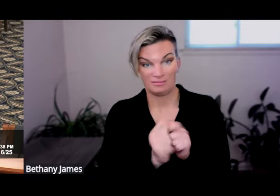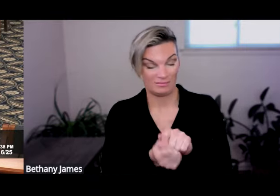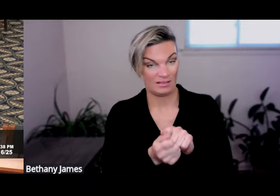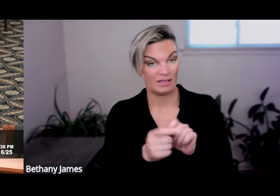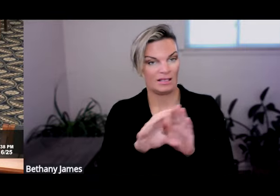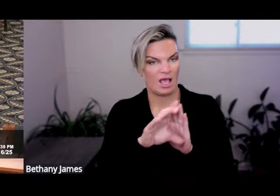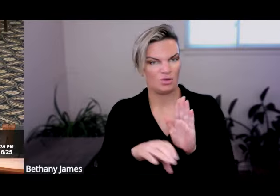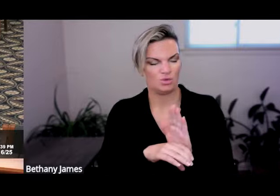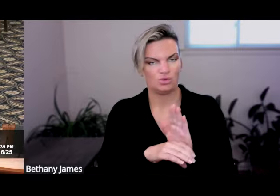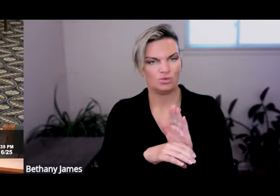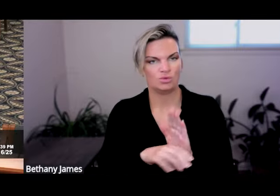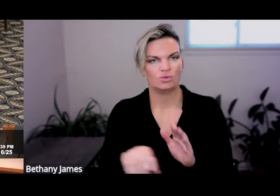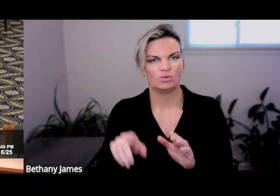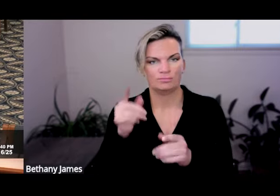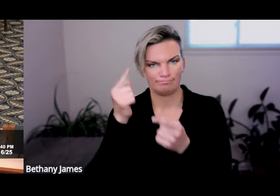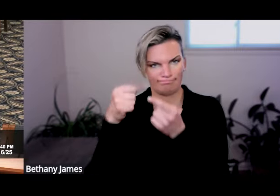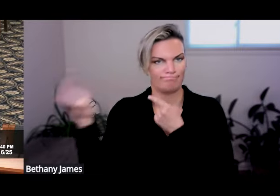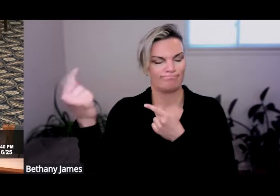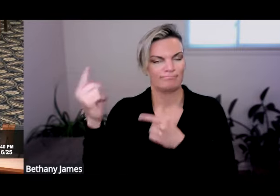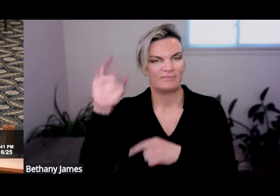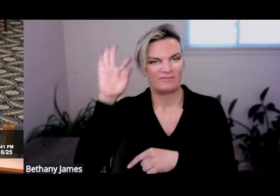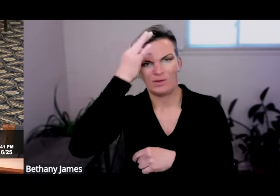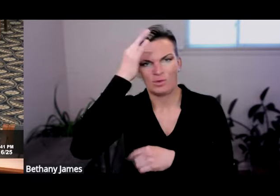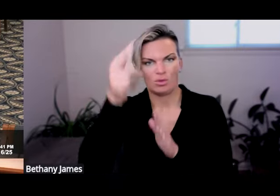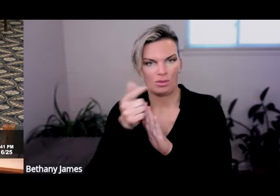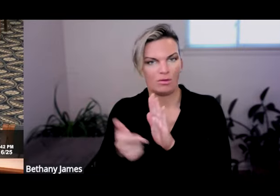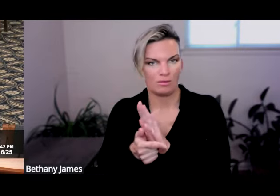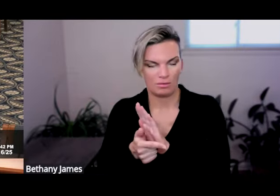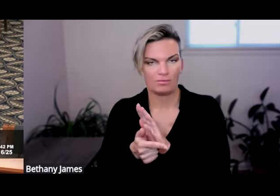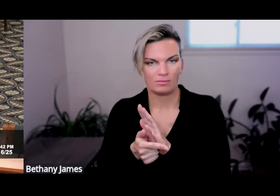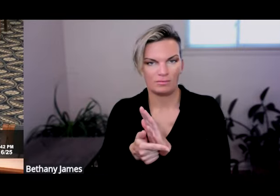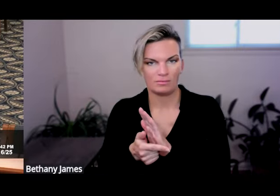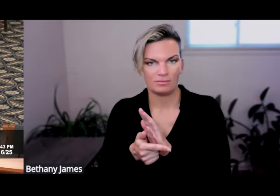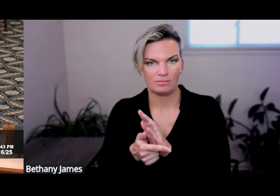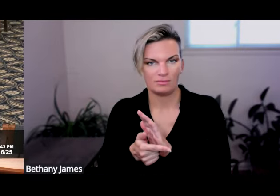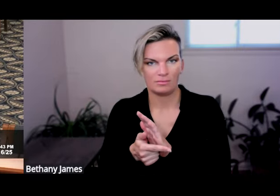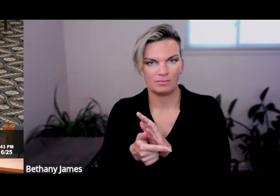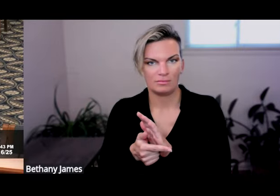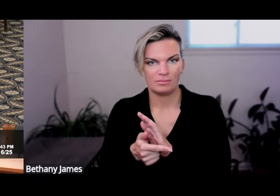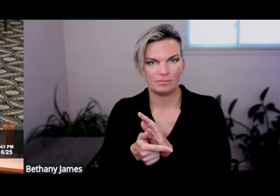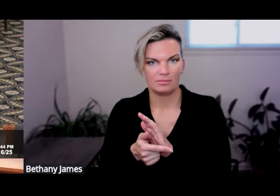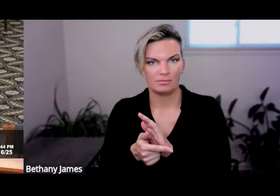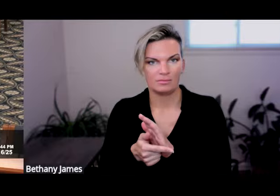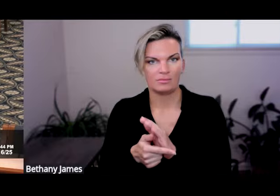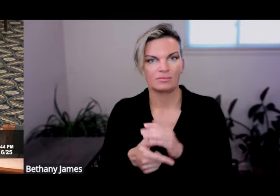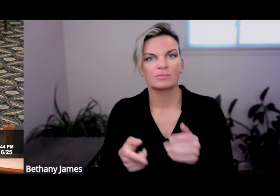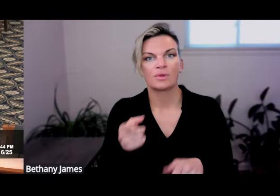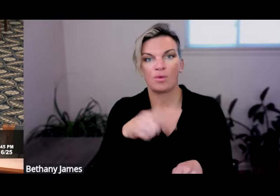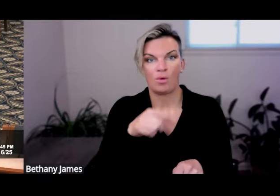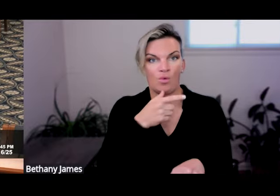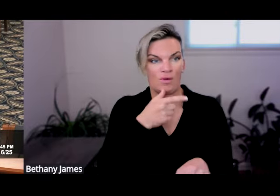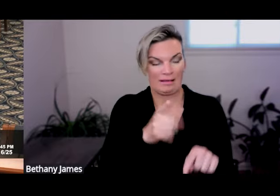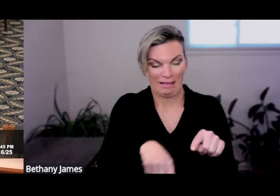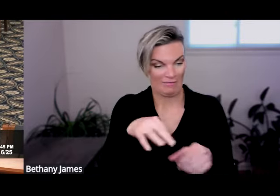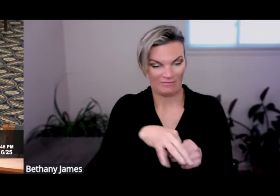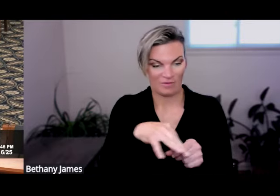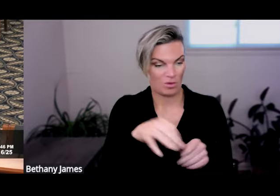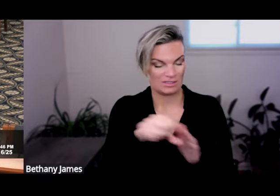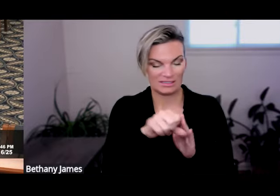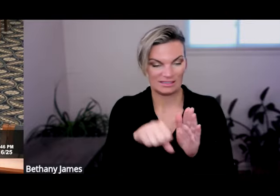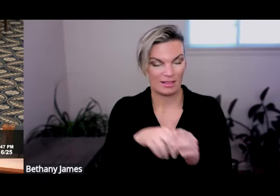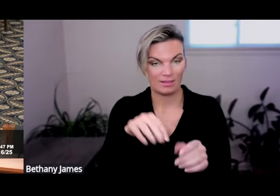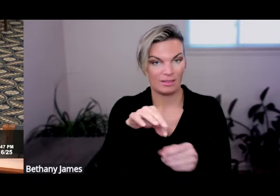have this two-tier voting system, the very people that won't be able to vote in state elections, the only way to